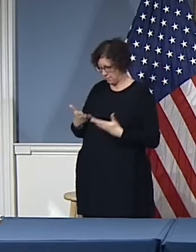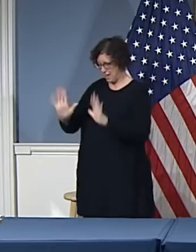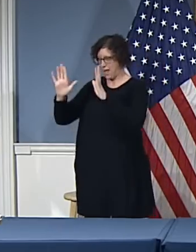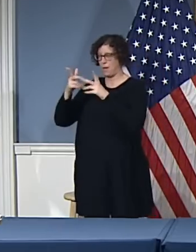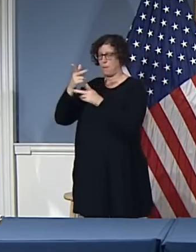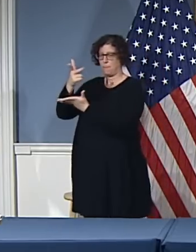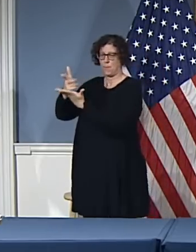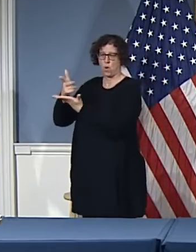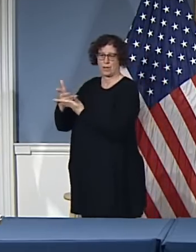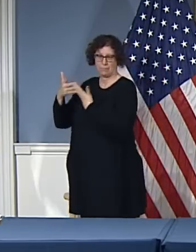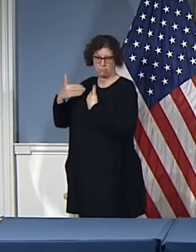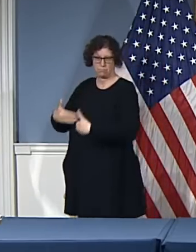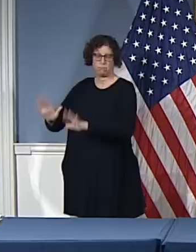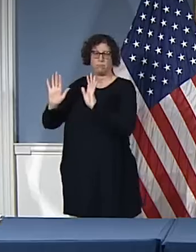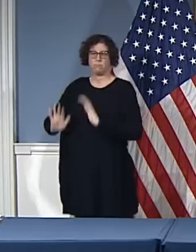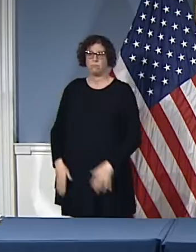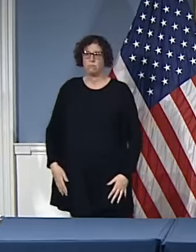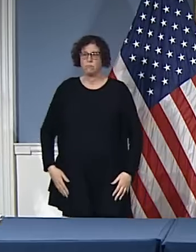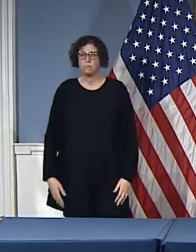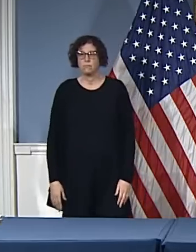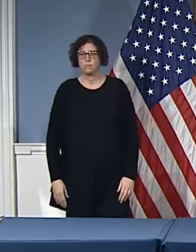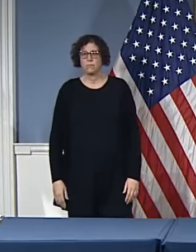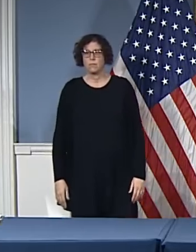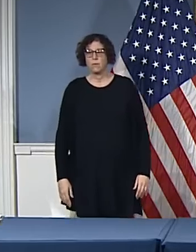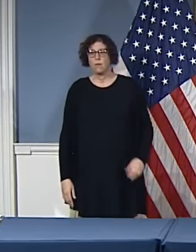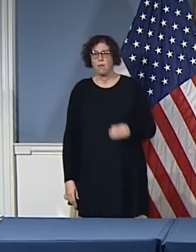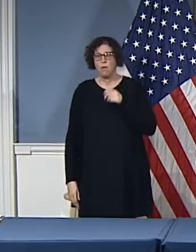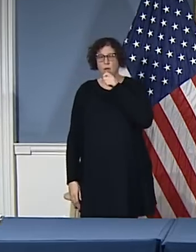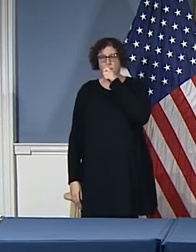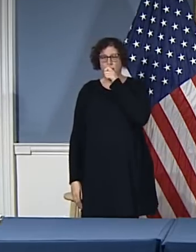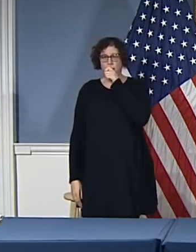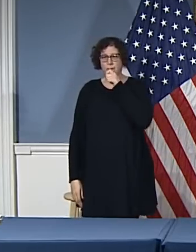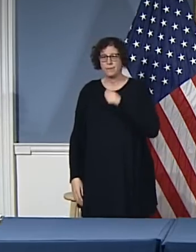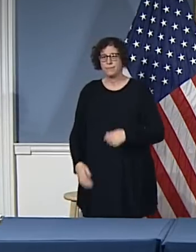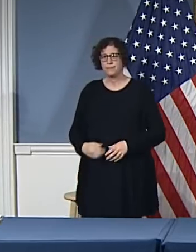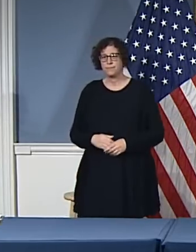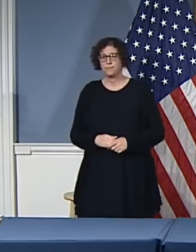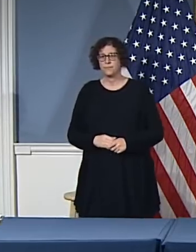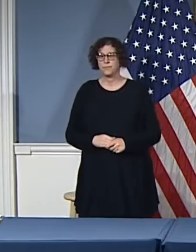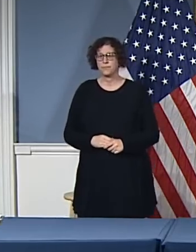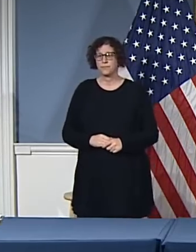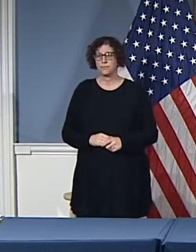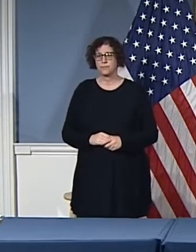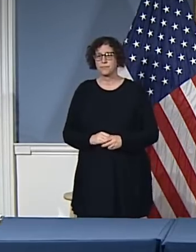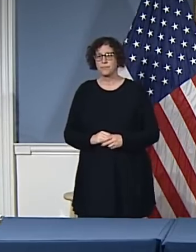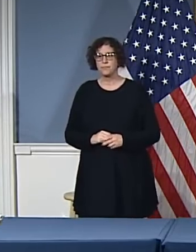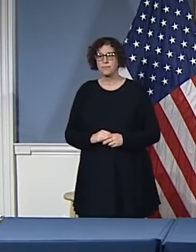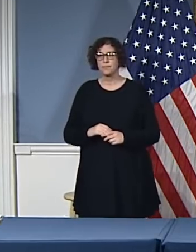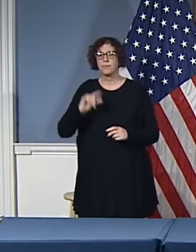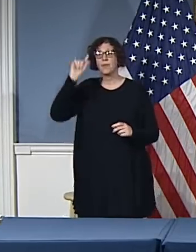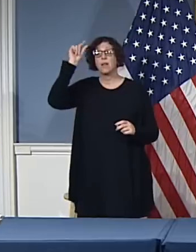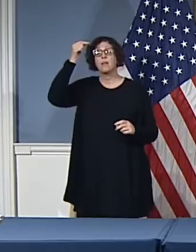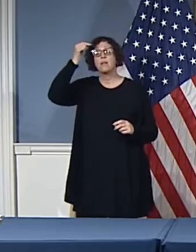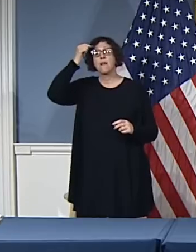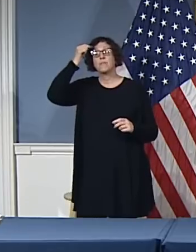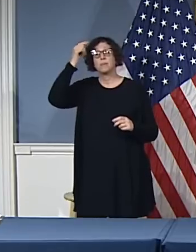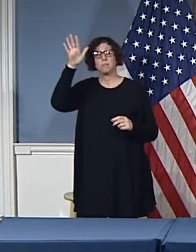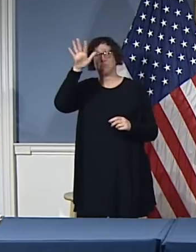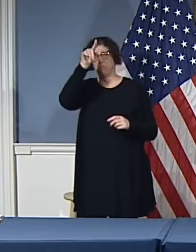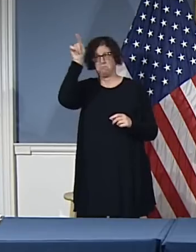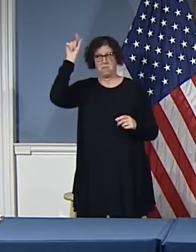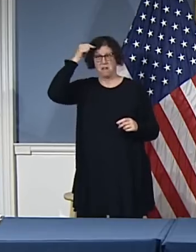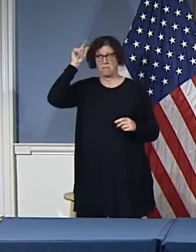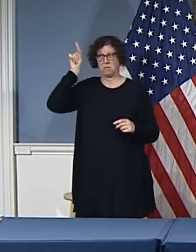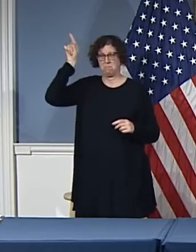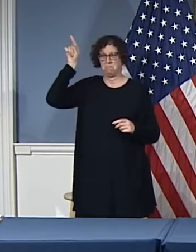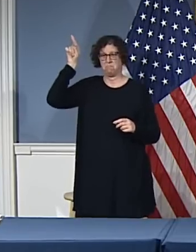Everyone's well. Mr. Mayor, I wanted to ask, the governor painted a very different picture of what he saw yesterday in New York